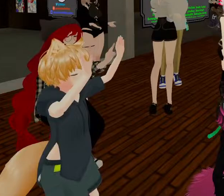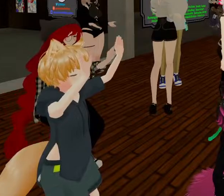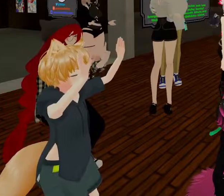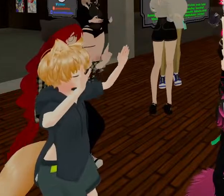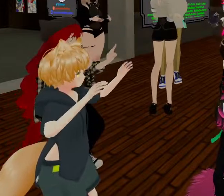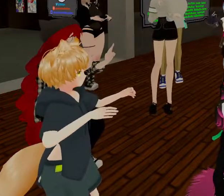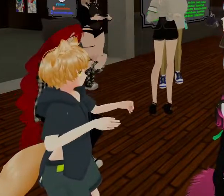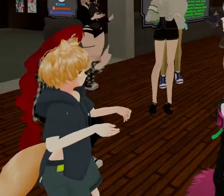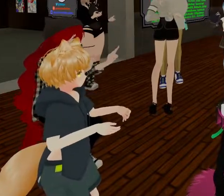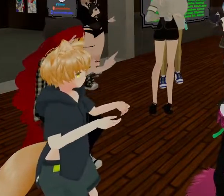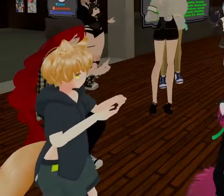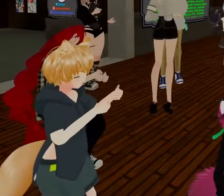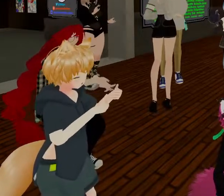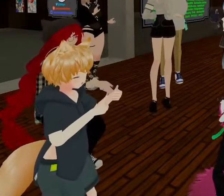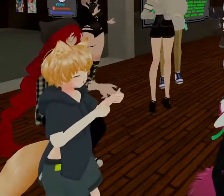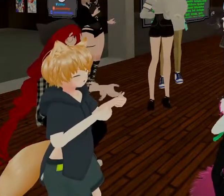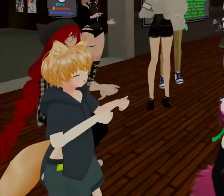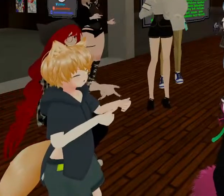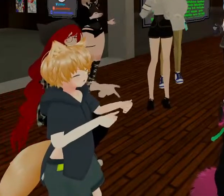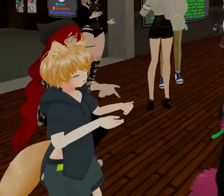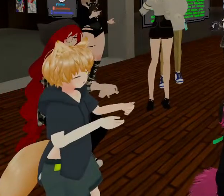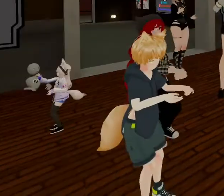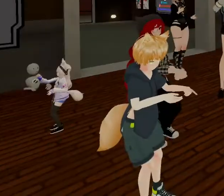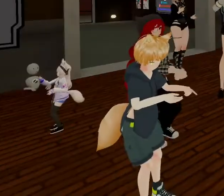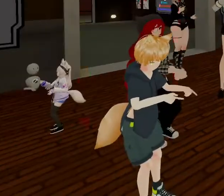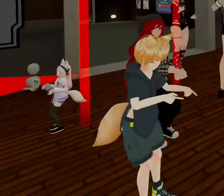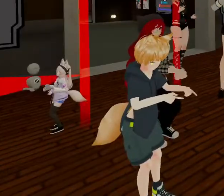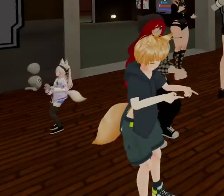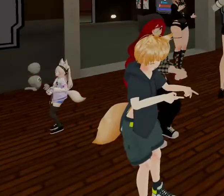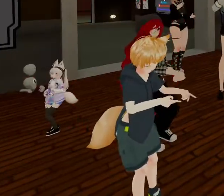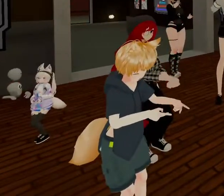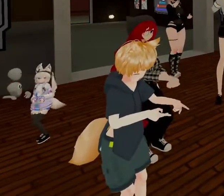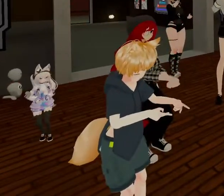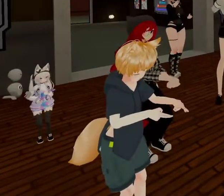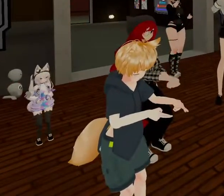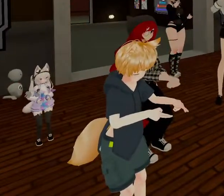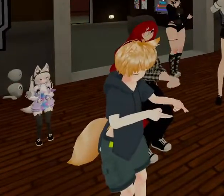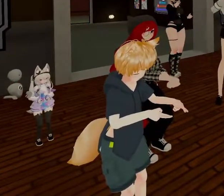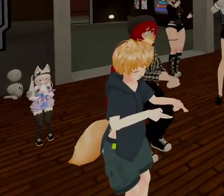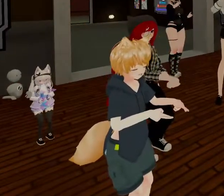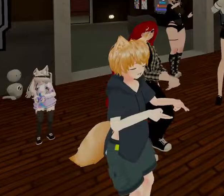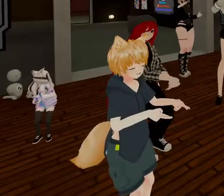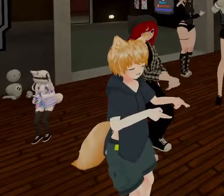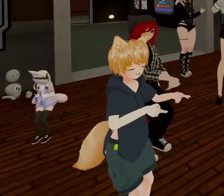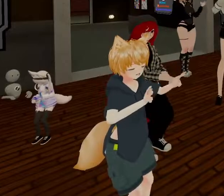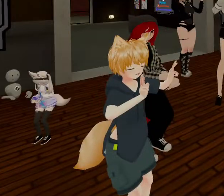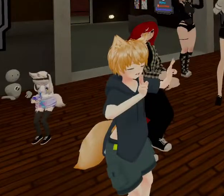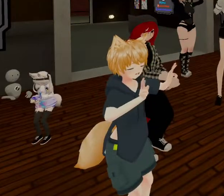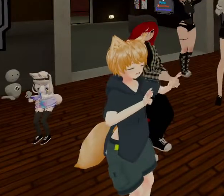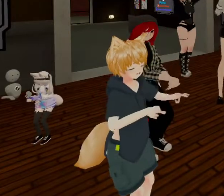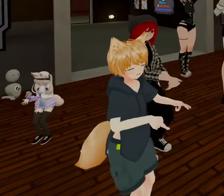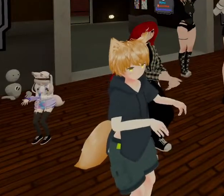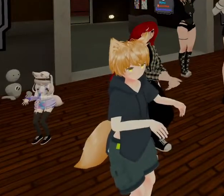Let's do it. Okay, I'm still a beginner in it's just ASL. no. So it's don't just ask me. okay. Stuff. I would suggest just you